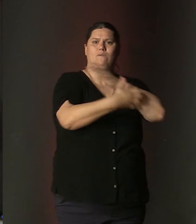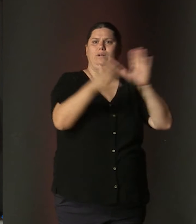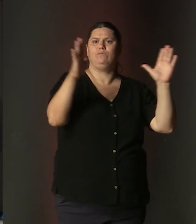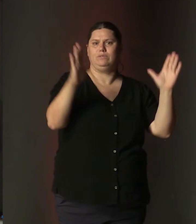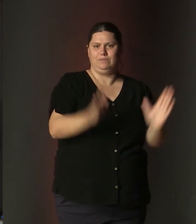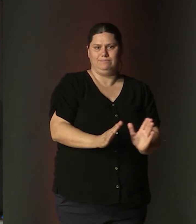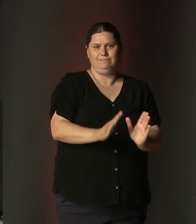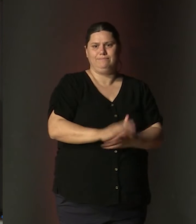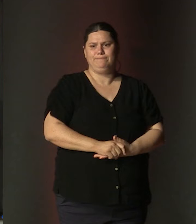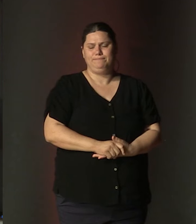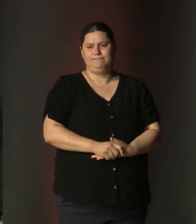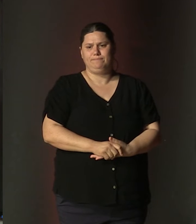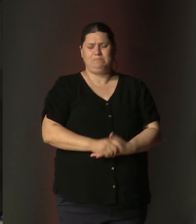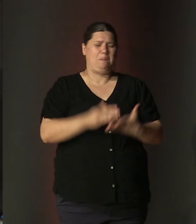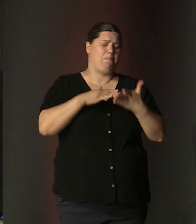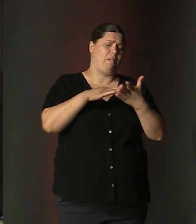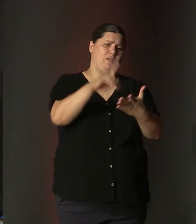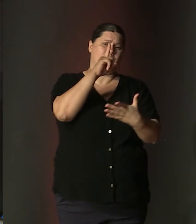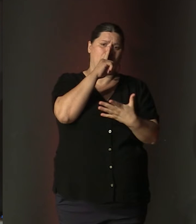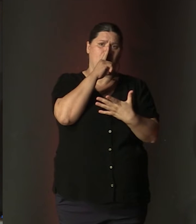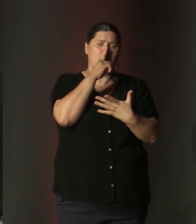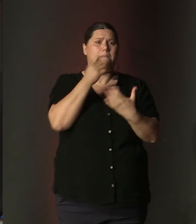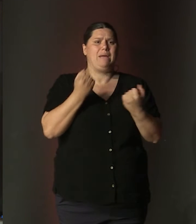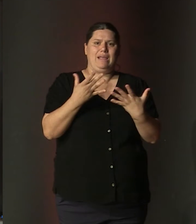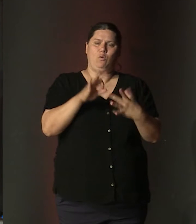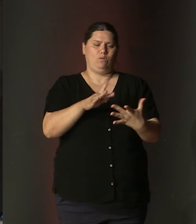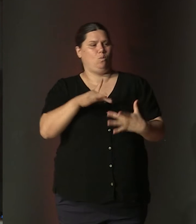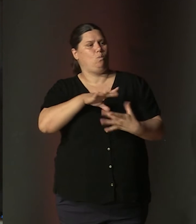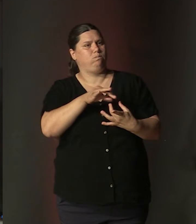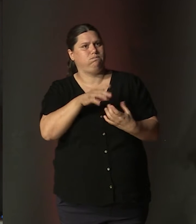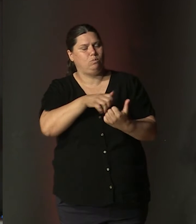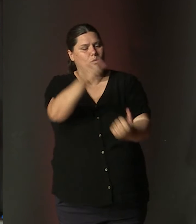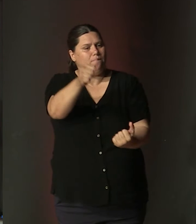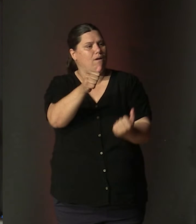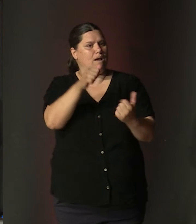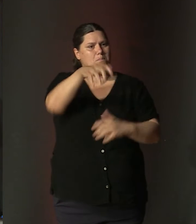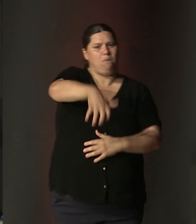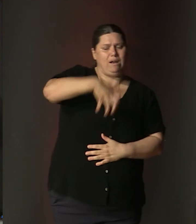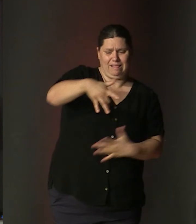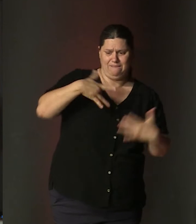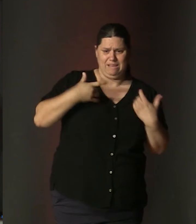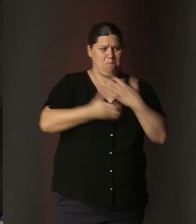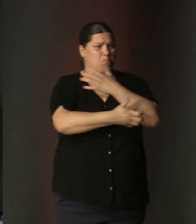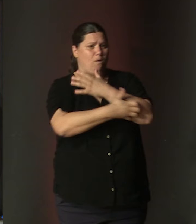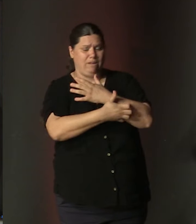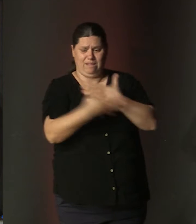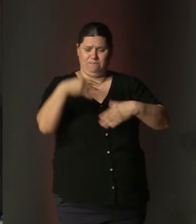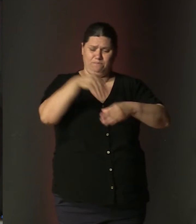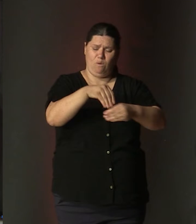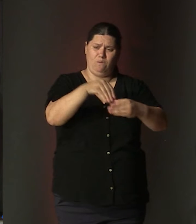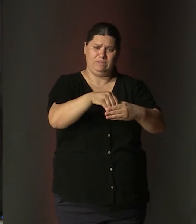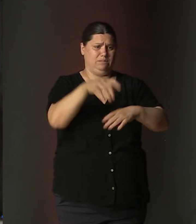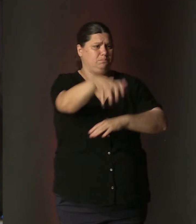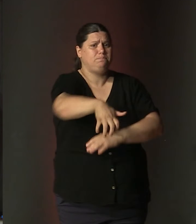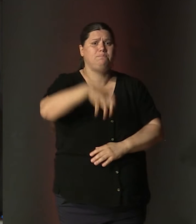Millions of people, many of them informal miners living in circumstances of poverty, are involved in the mining and quarrying of